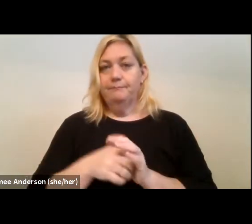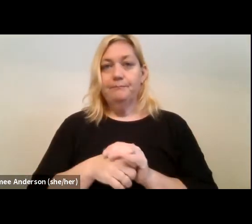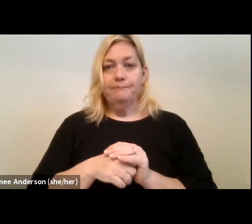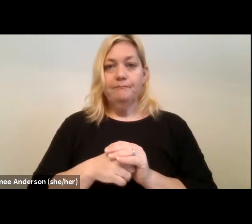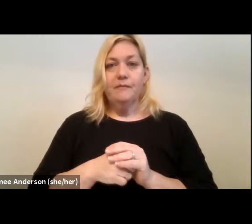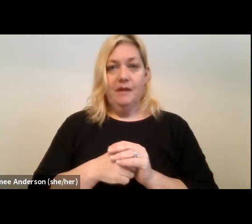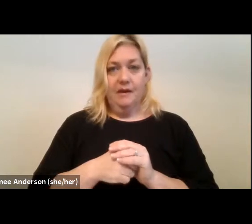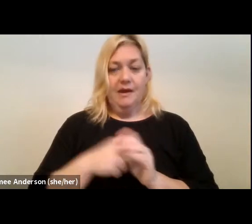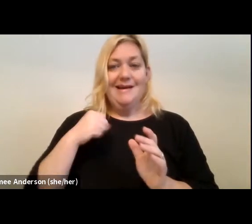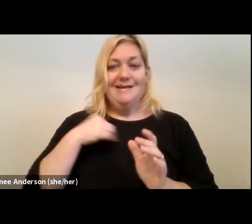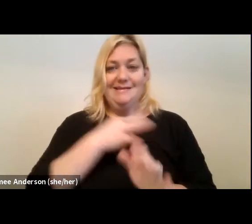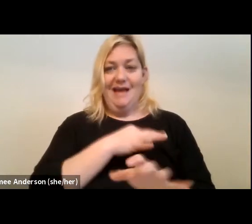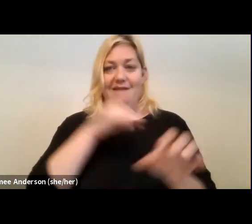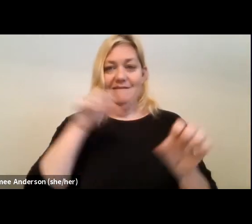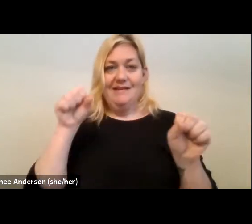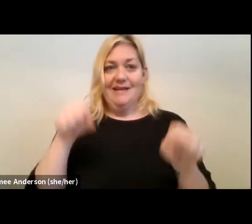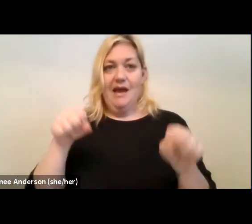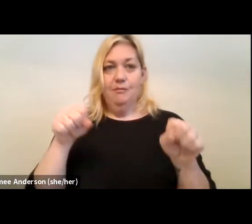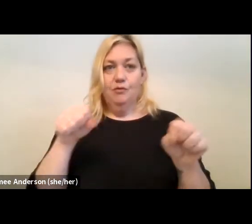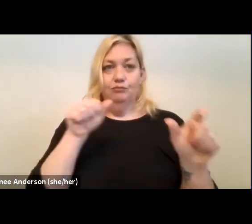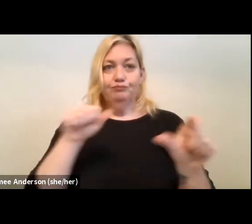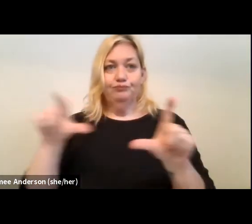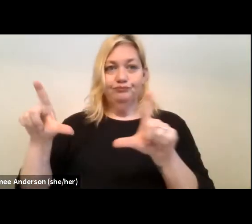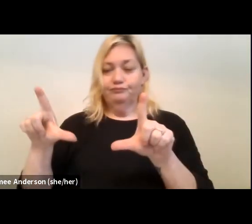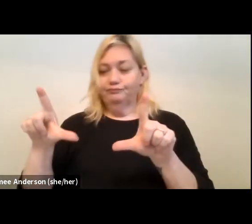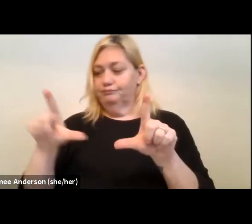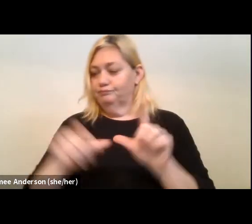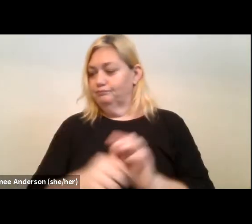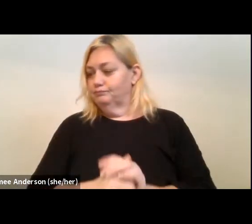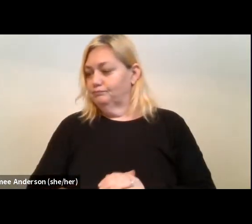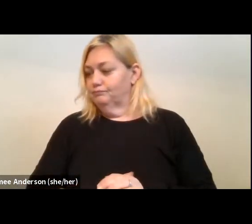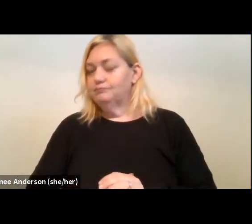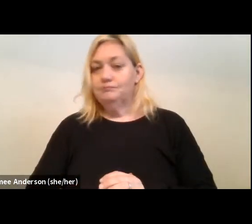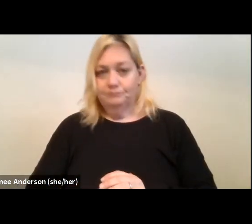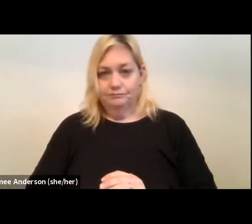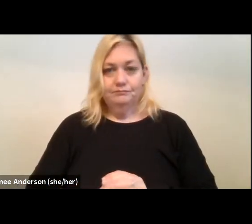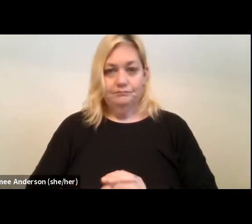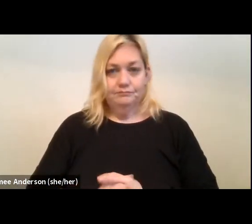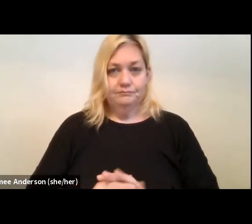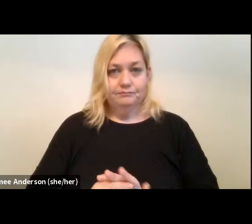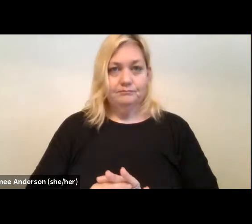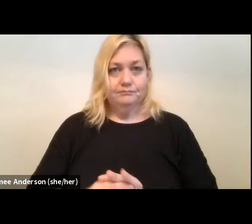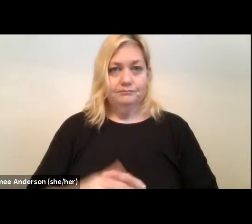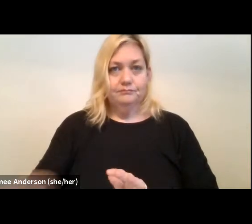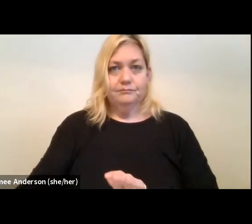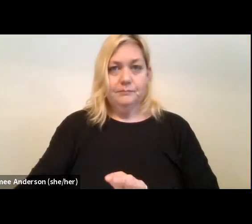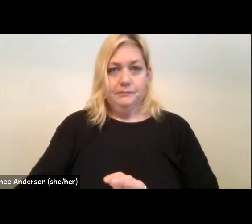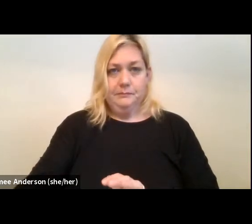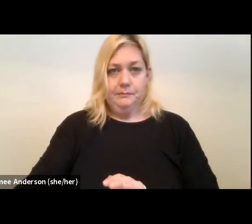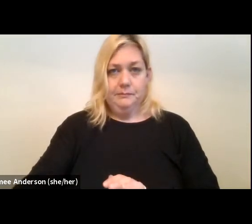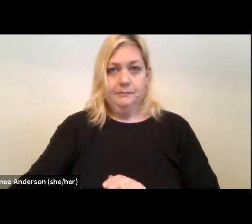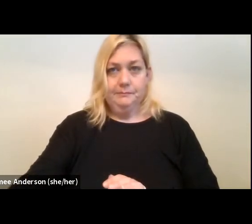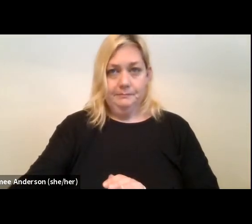staff is able to get that up on the screen. We'll take that vote as well. There we go.